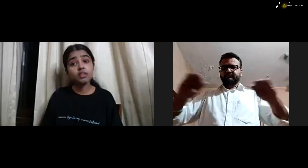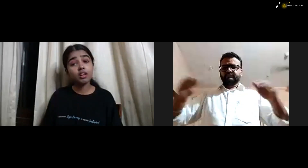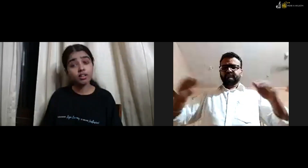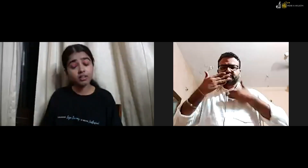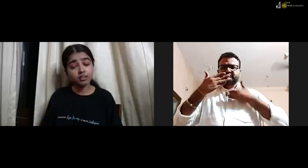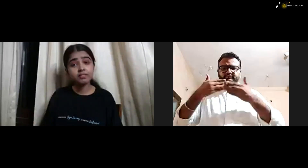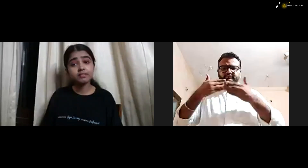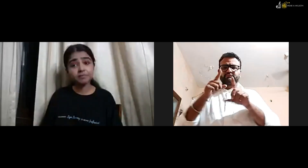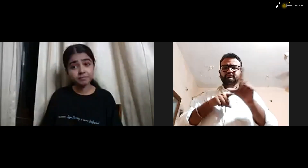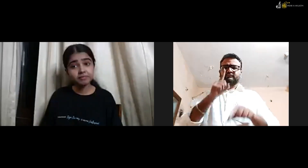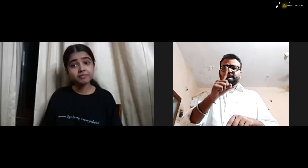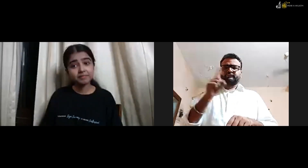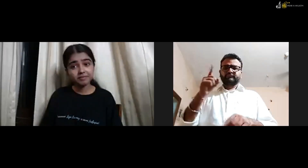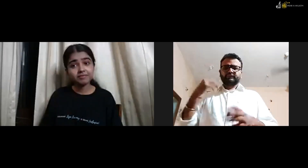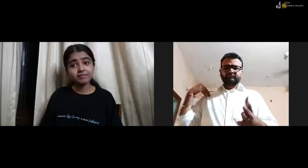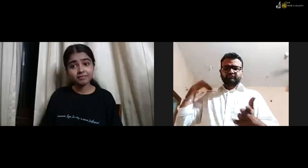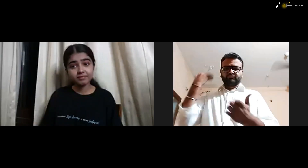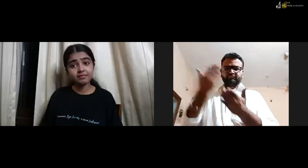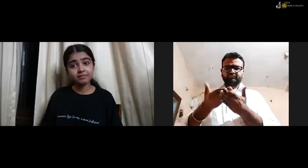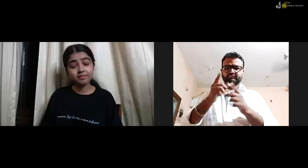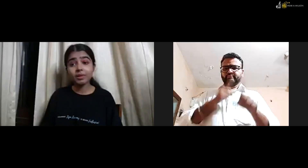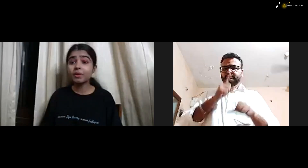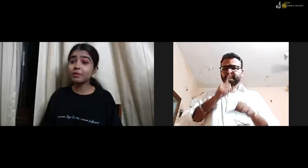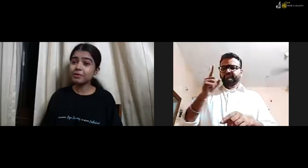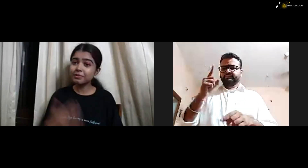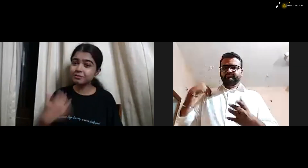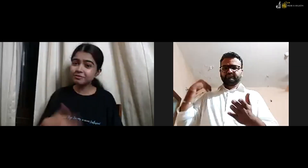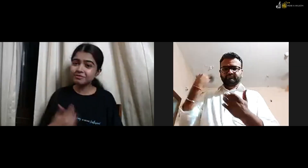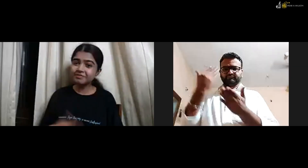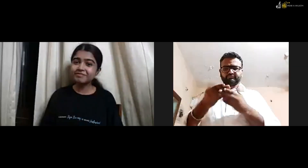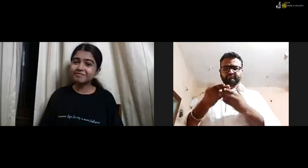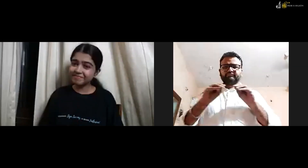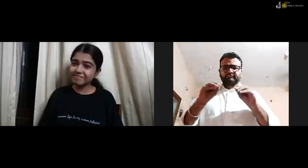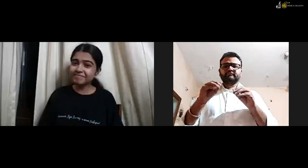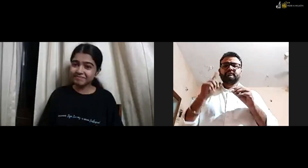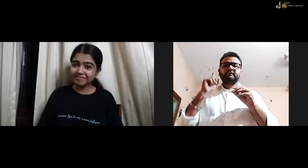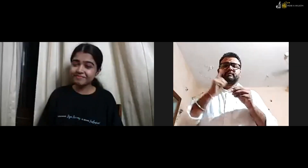So I've been teaching deaf students from past 1 year, from past 11 years.